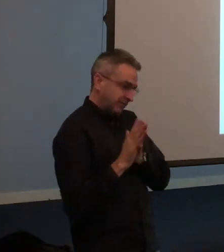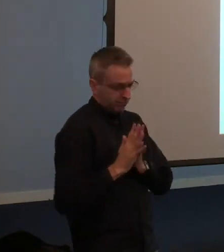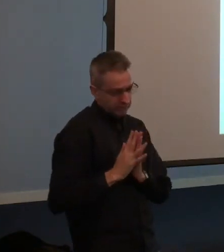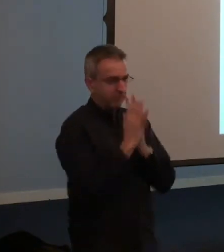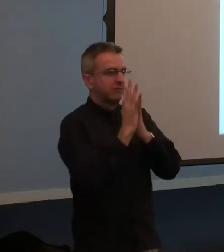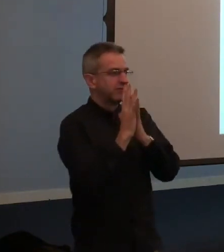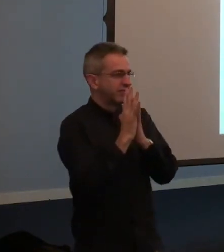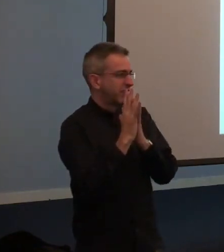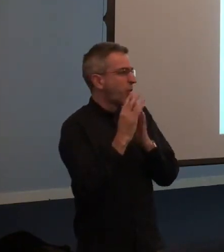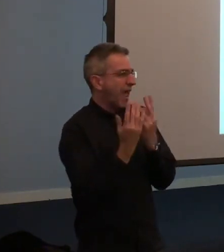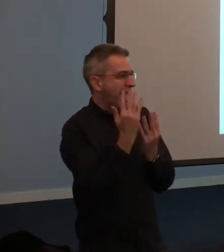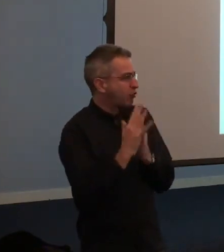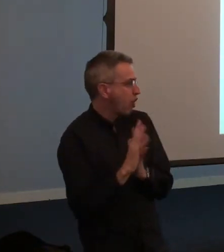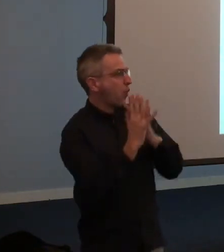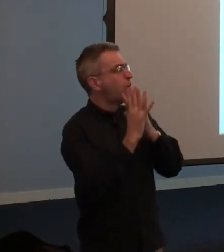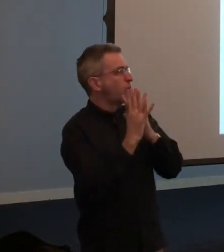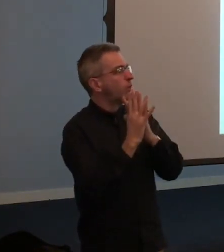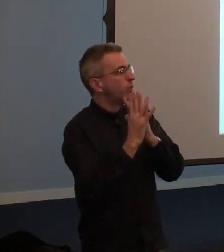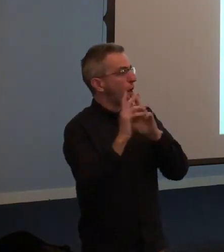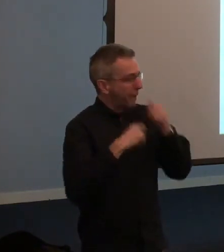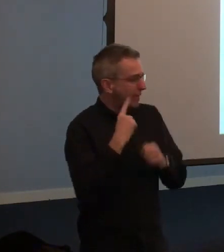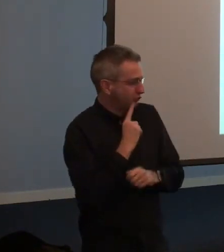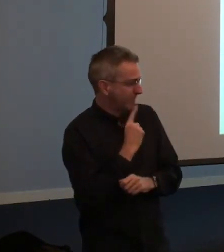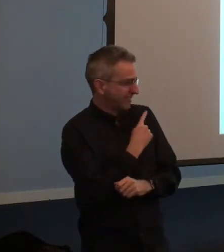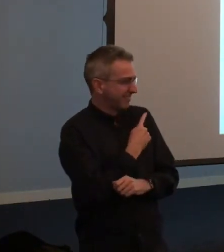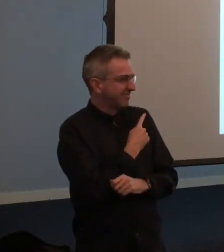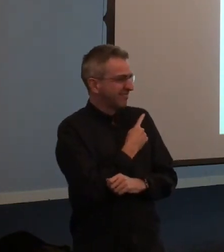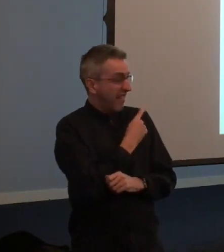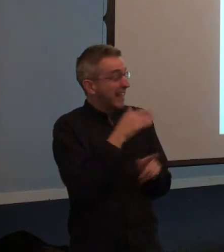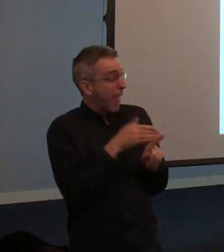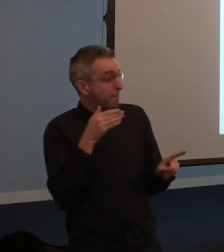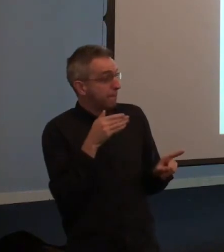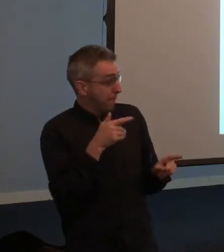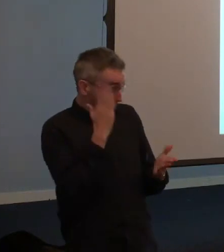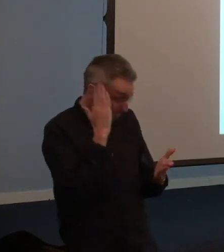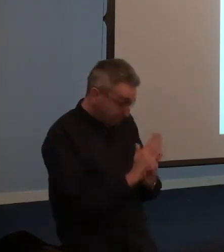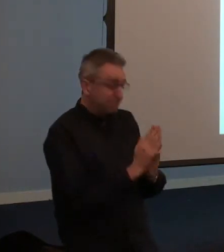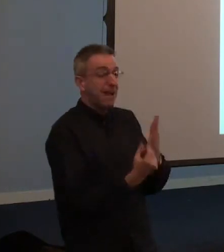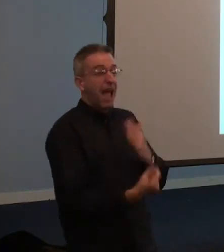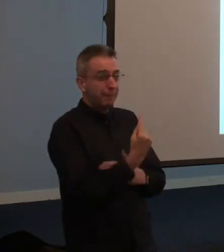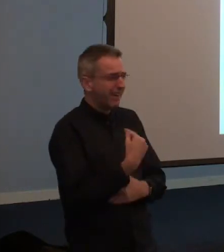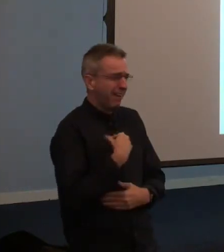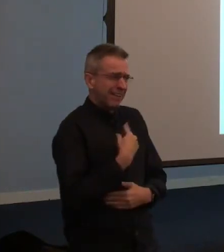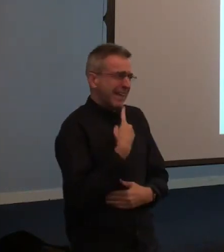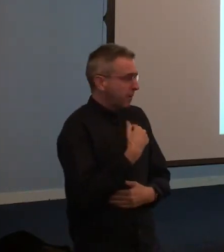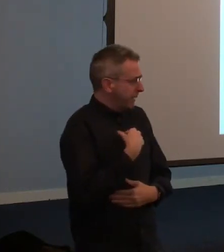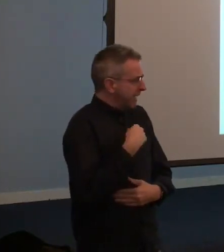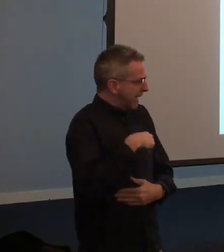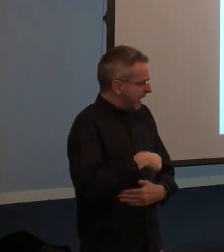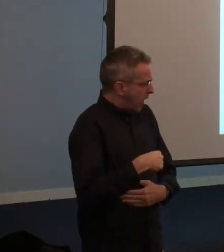that then altered the gene internal, and it made the hair within their cochlea grow. So the fact that